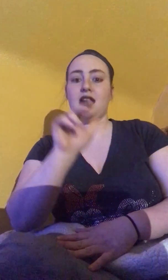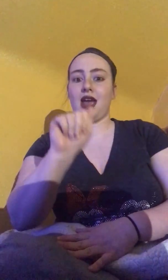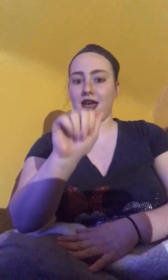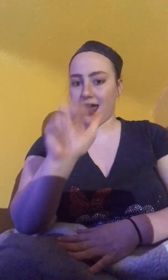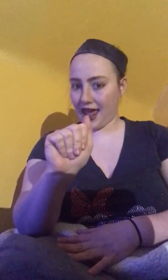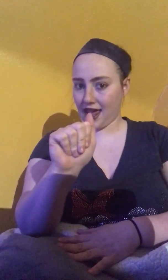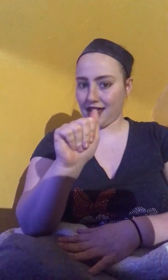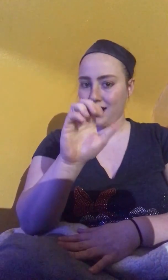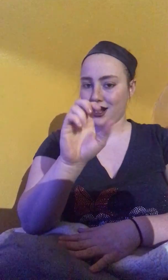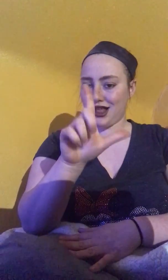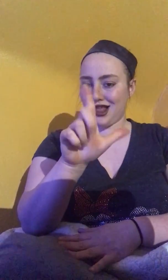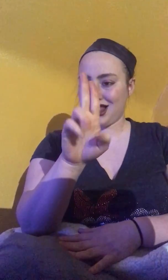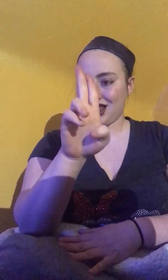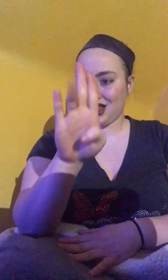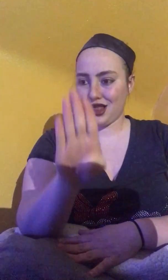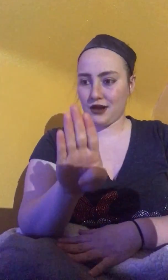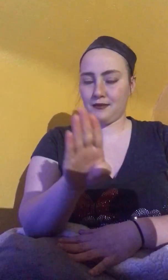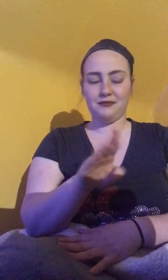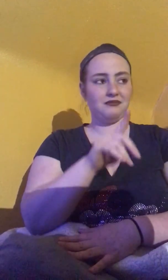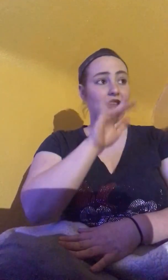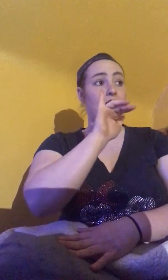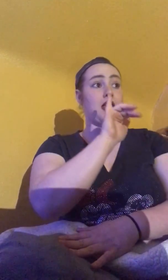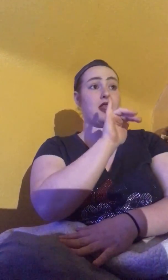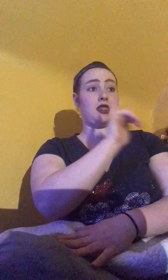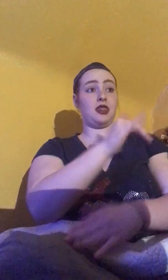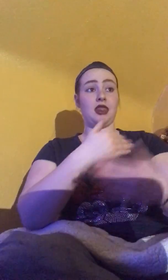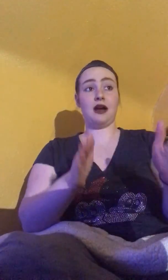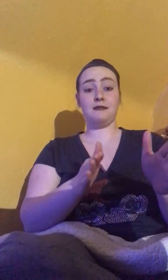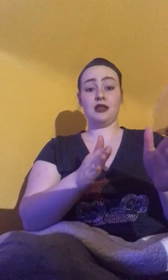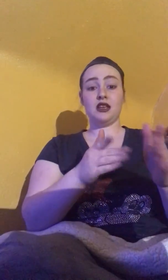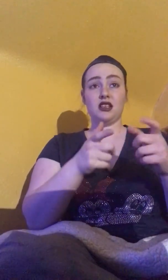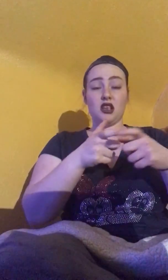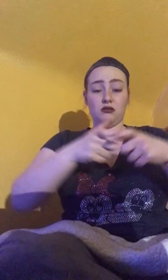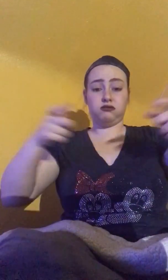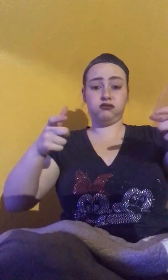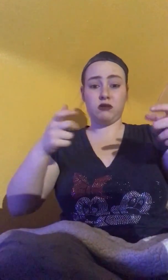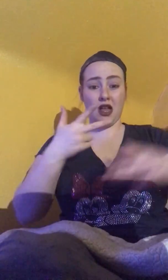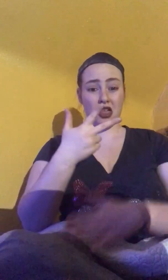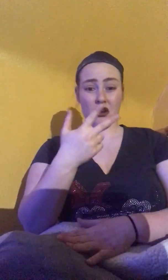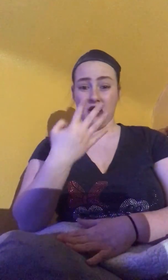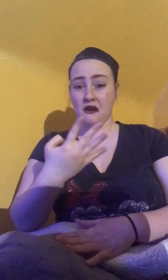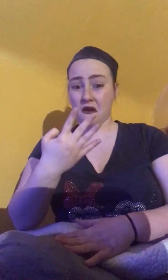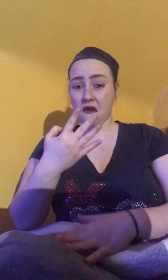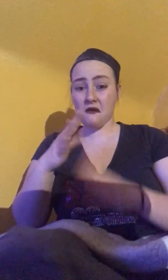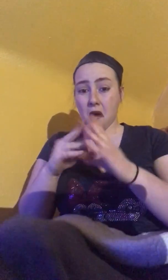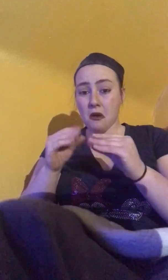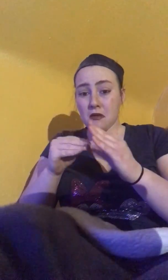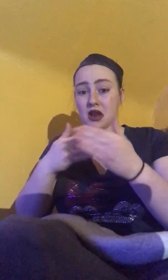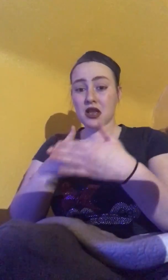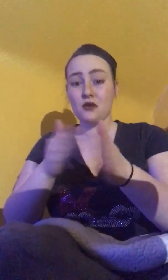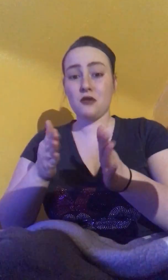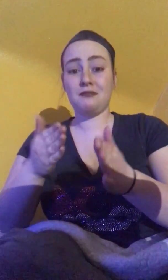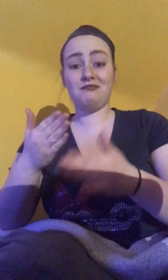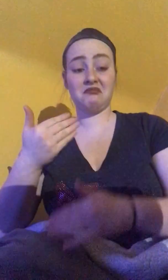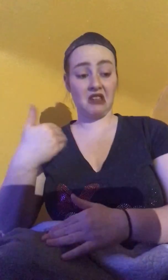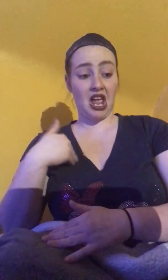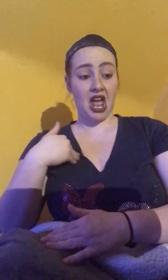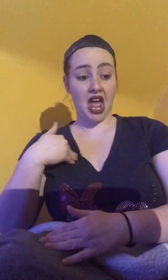this place, it's huge. They have 3 or 4 meeting rooms. It's a hangout spot. They got a coffee bar. They got like pool tables and